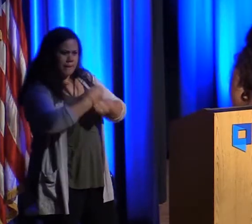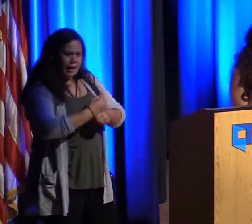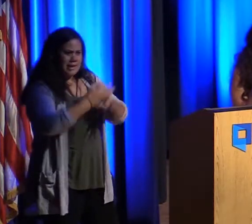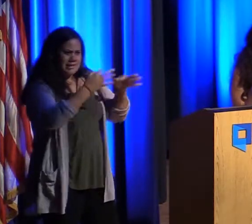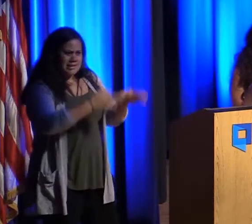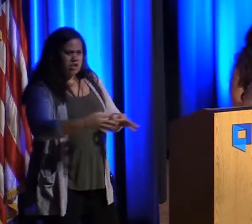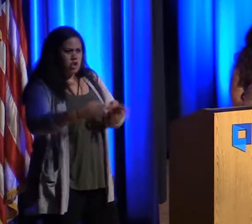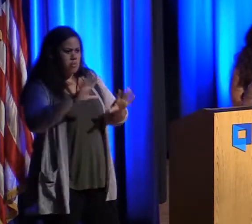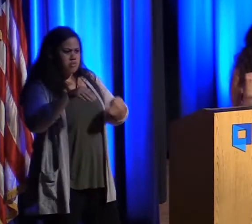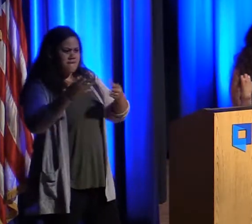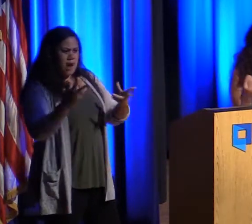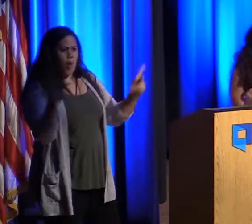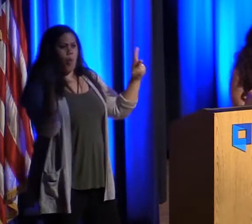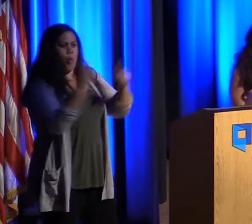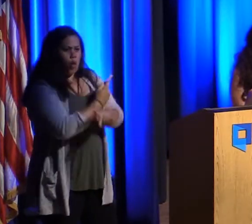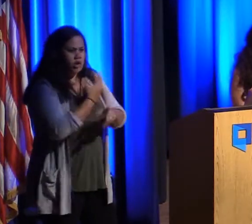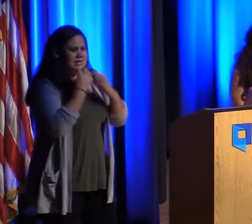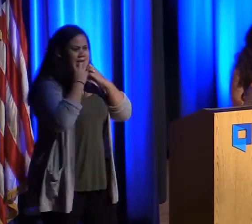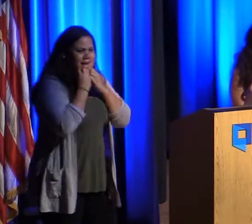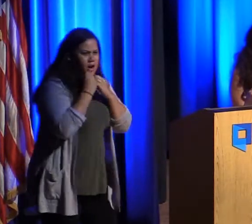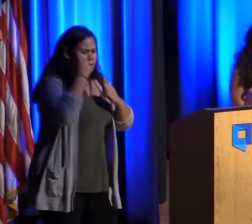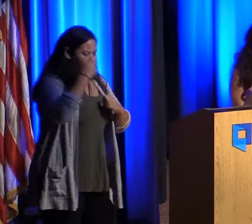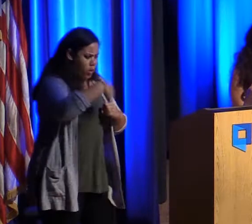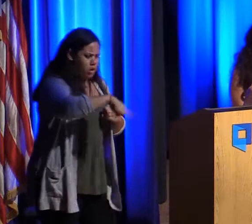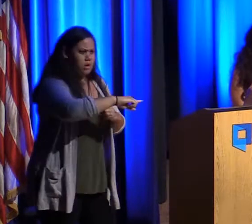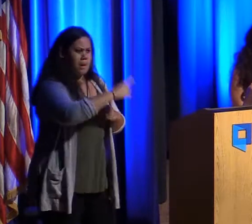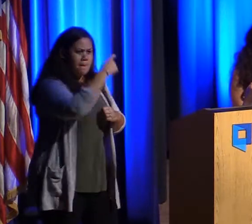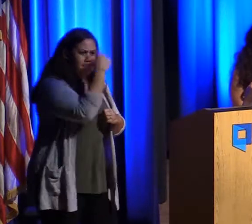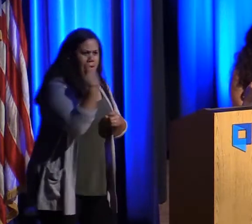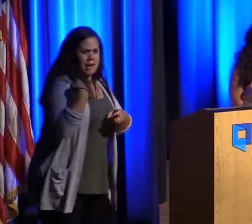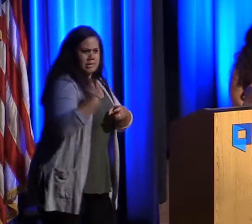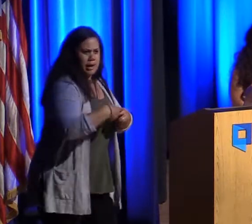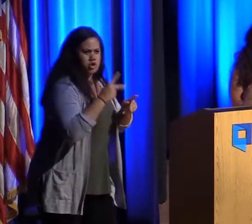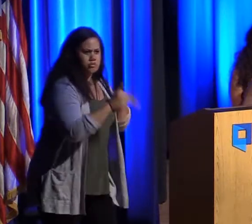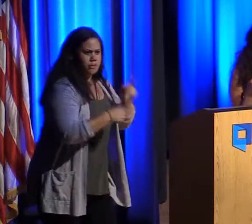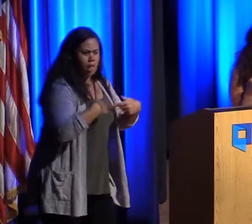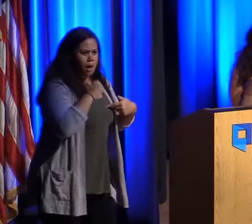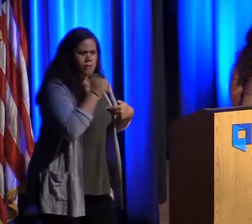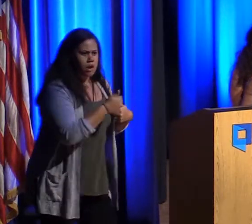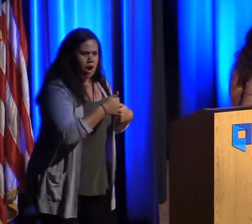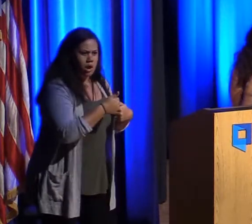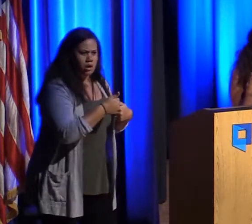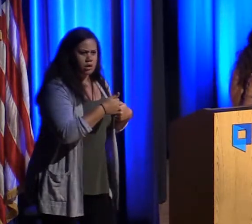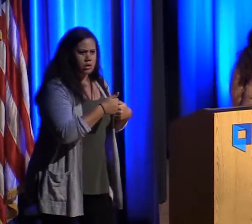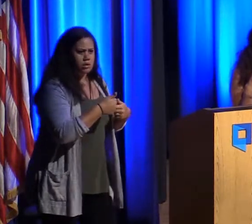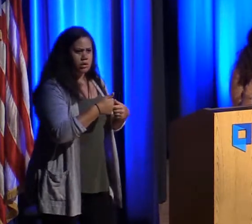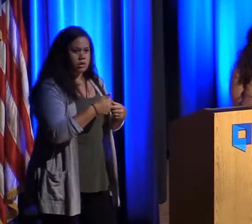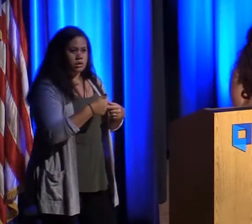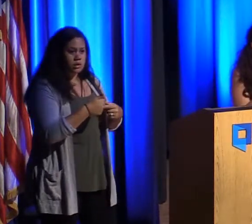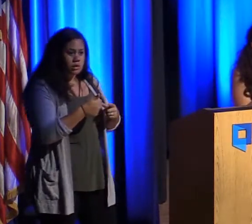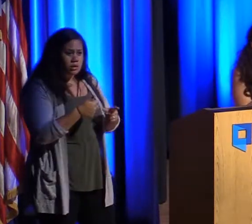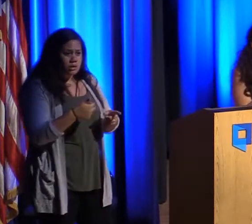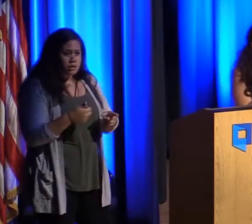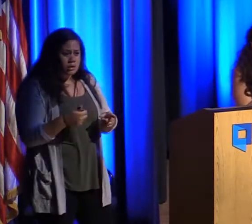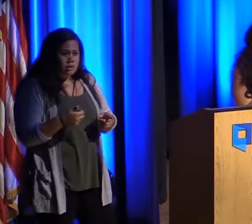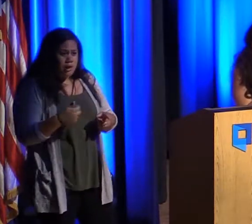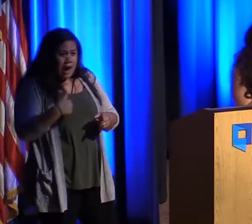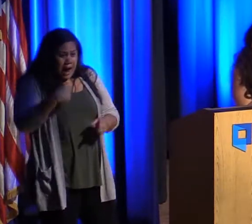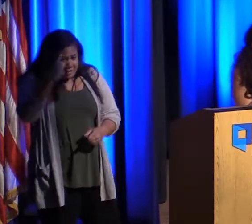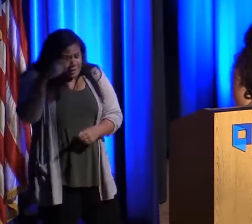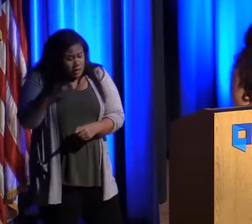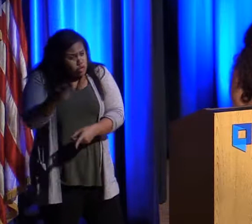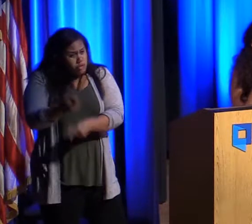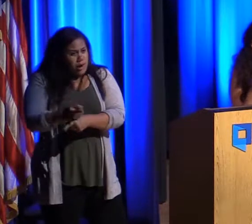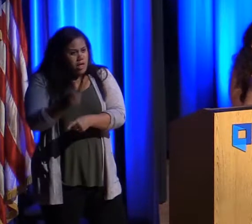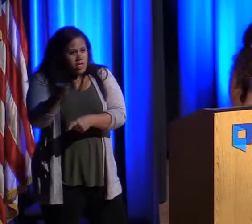decision to provide worse care to my African American or to my Latino patients. And I think probably most of the time that's